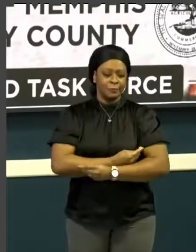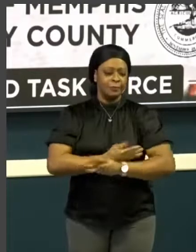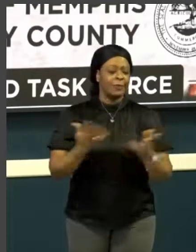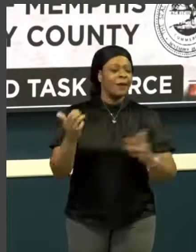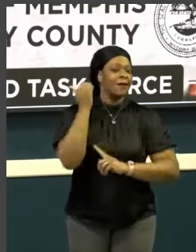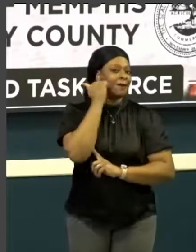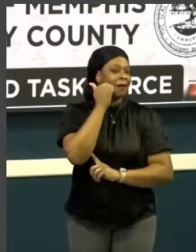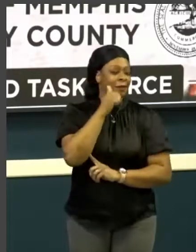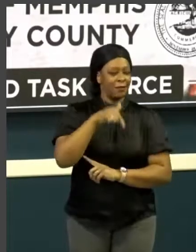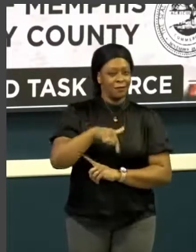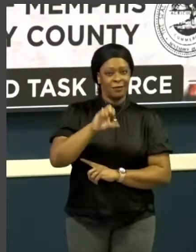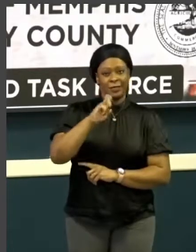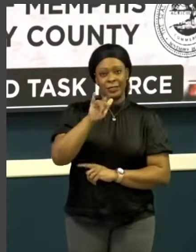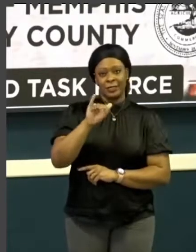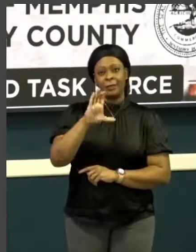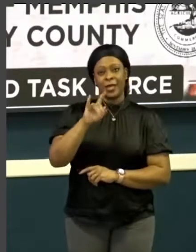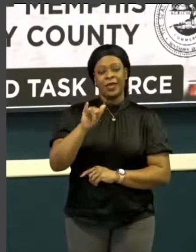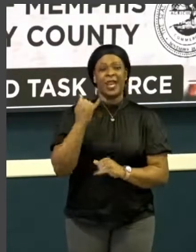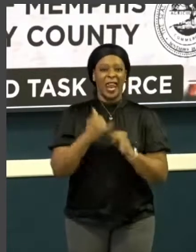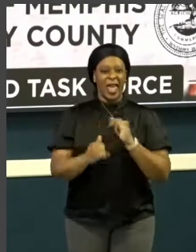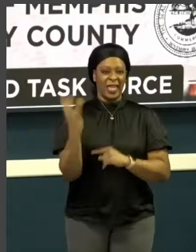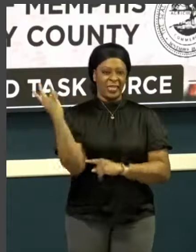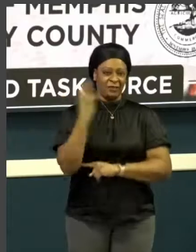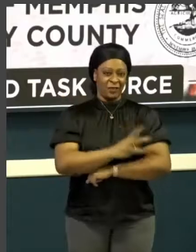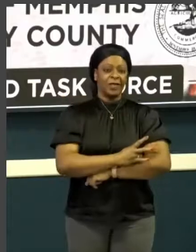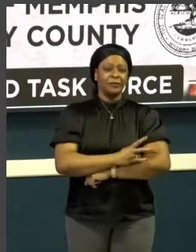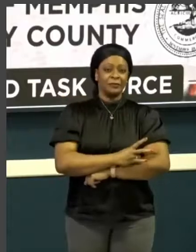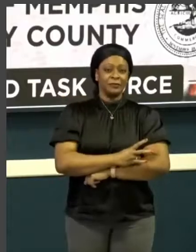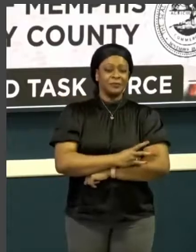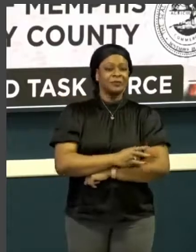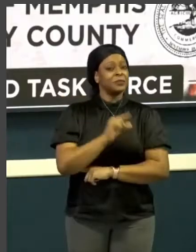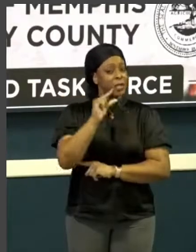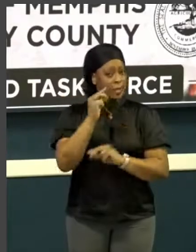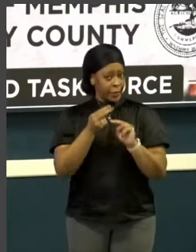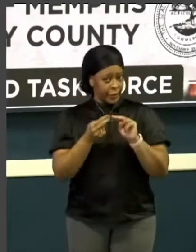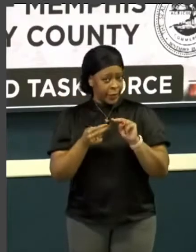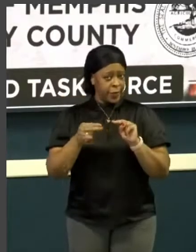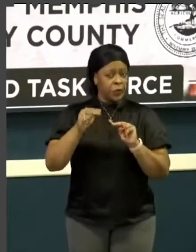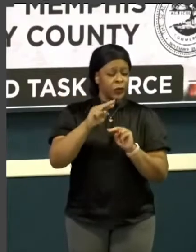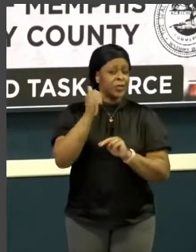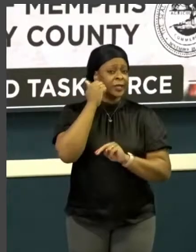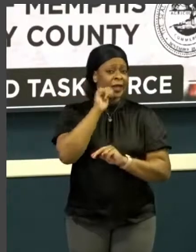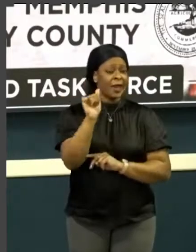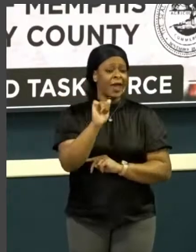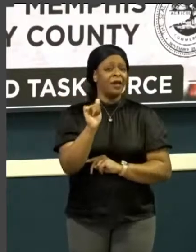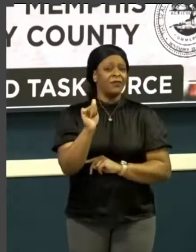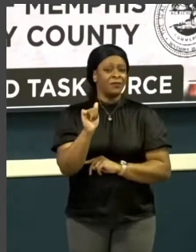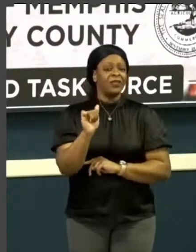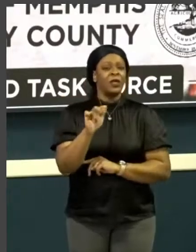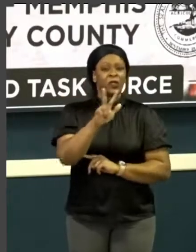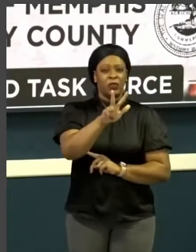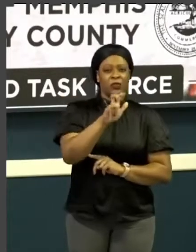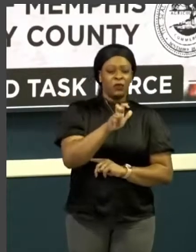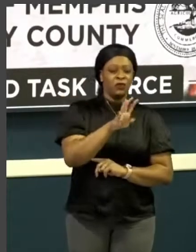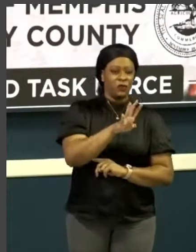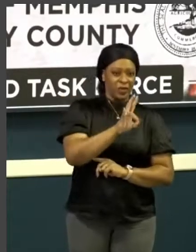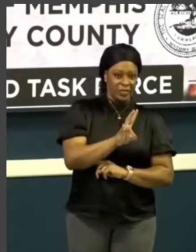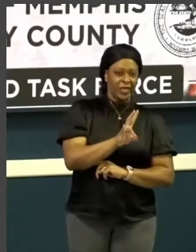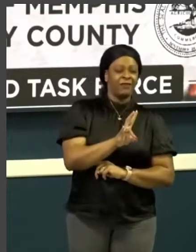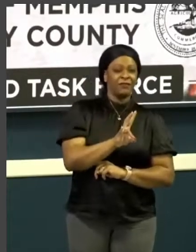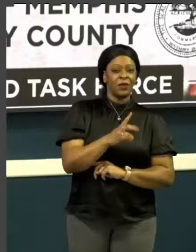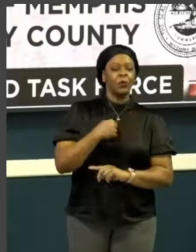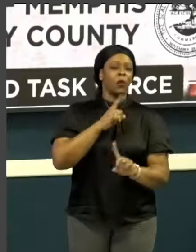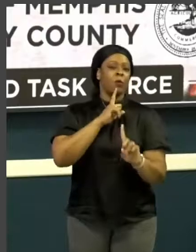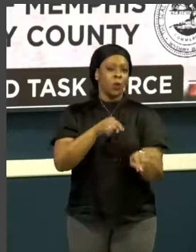each day in Shelby County over the past 7 days, a slight increase over the daily average of 347